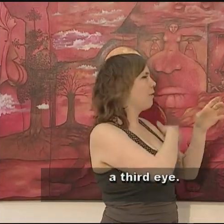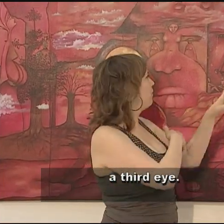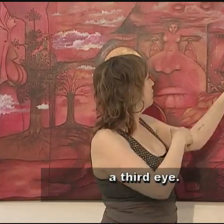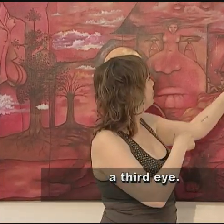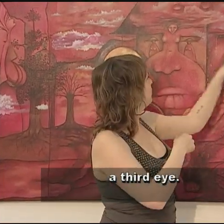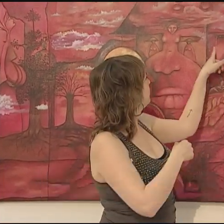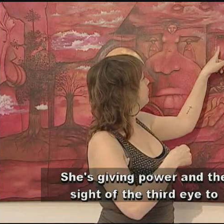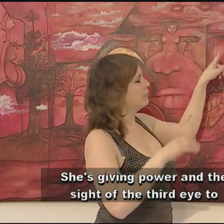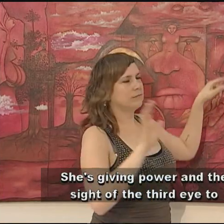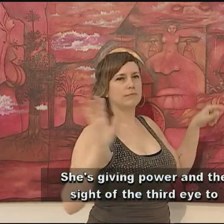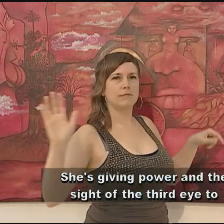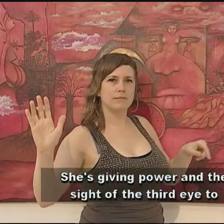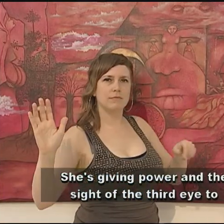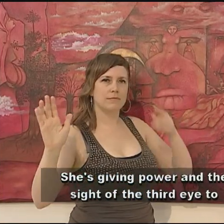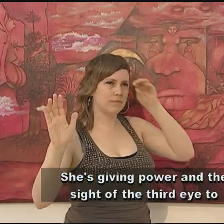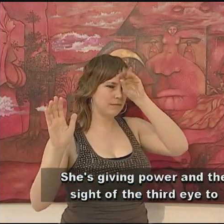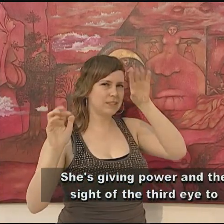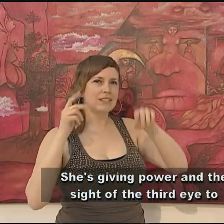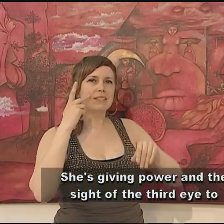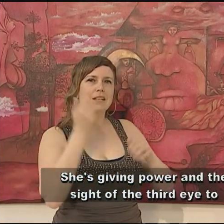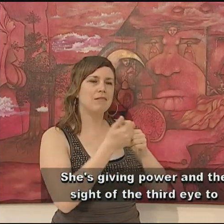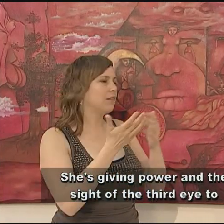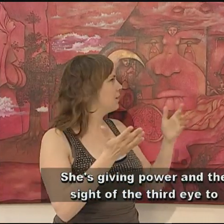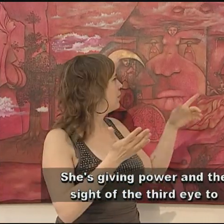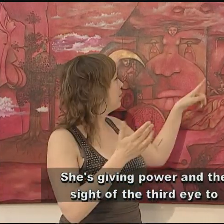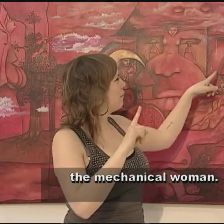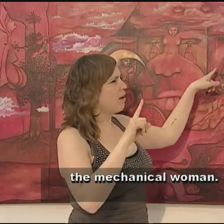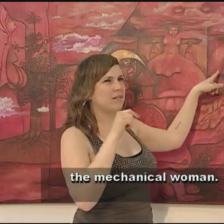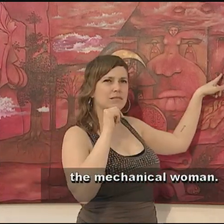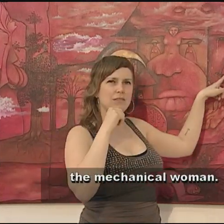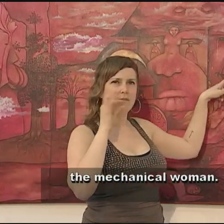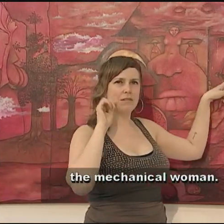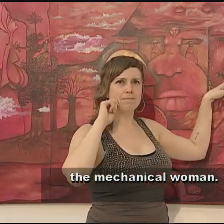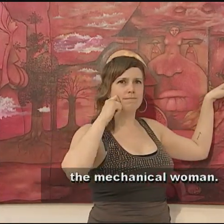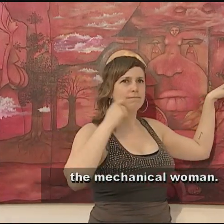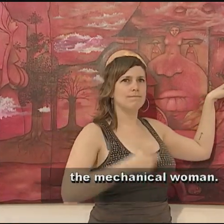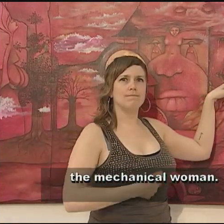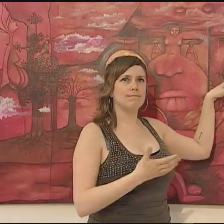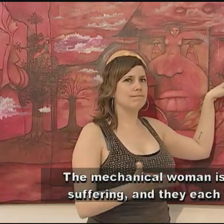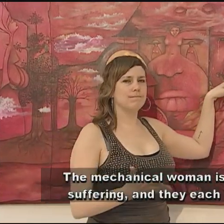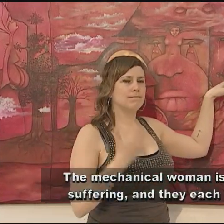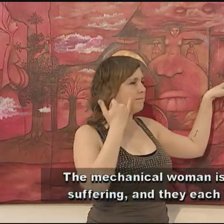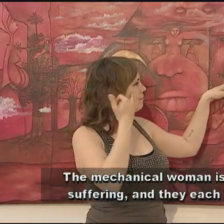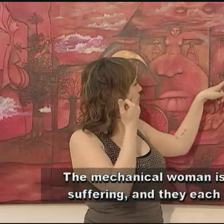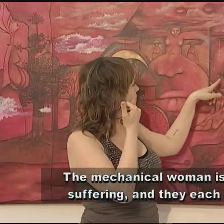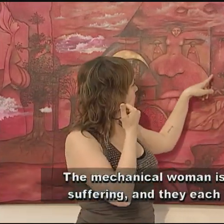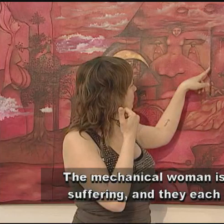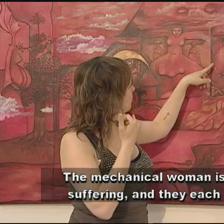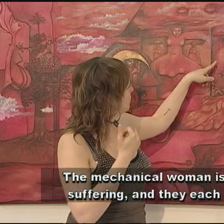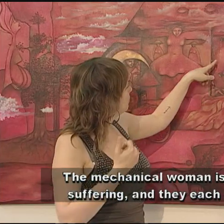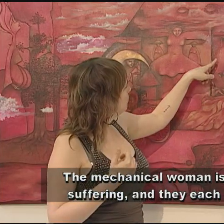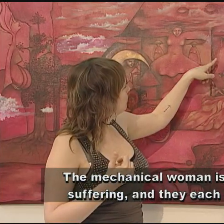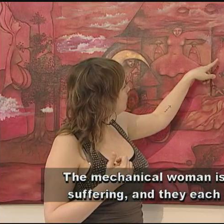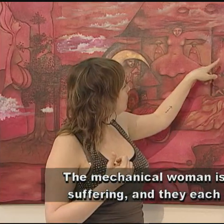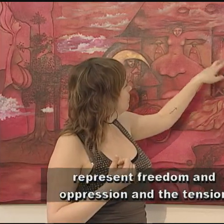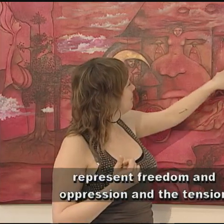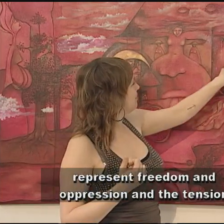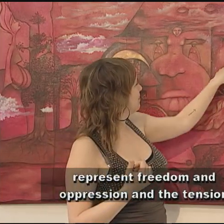holding a third eye. She's giving power and the sight of the third eye to the mechanical woman. The mechanical woman is suffering,